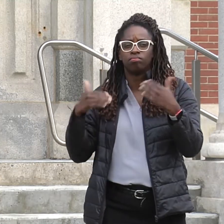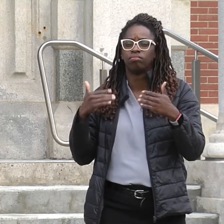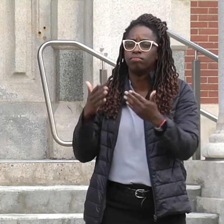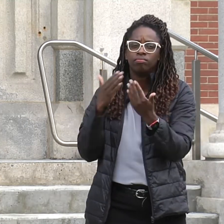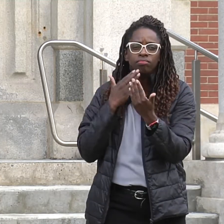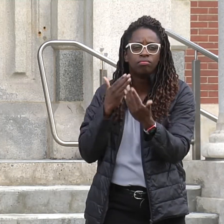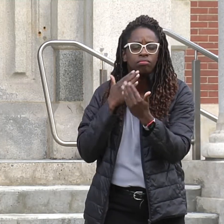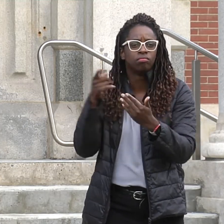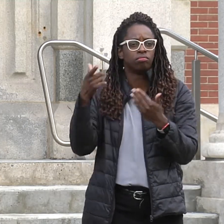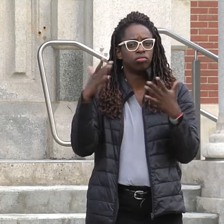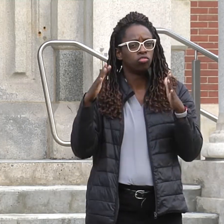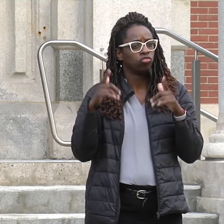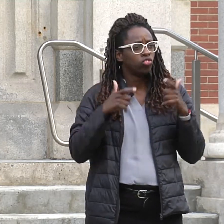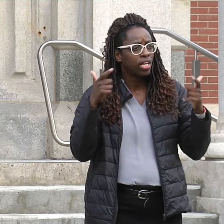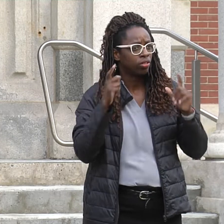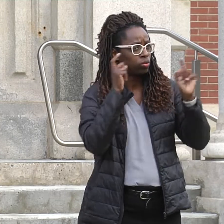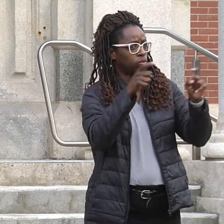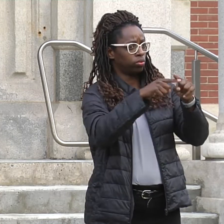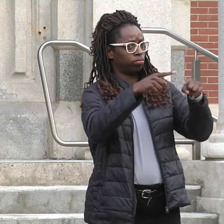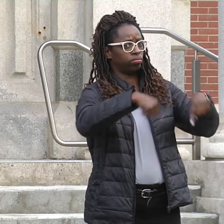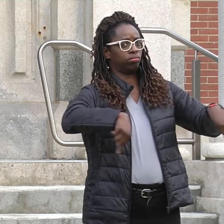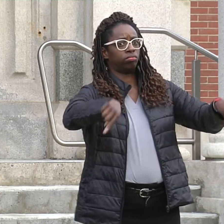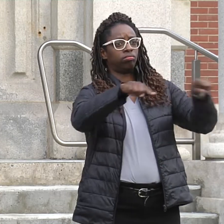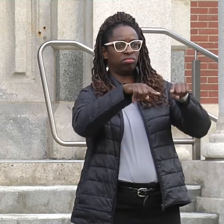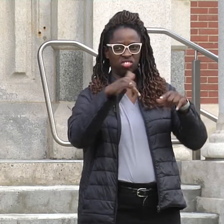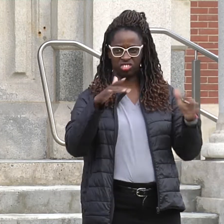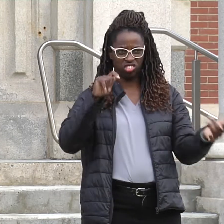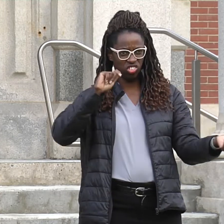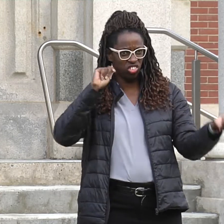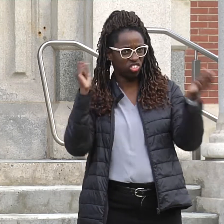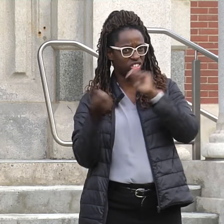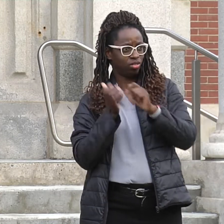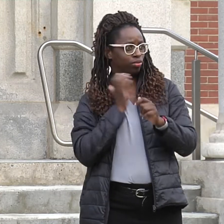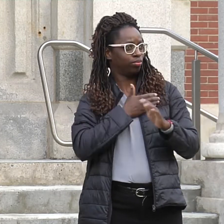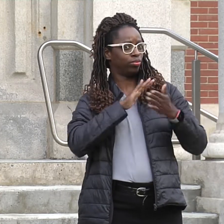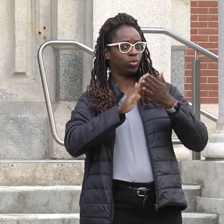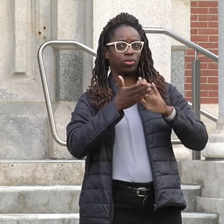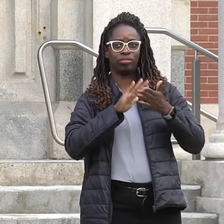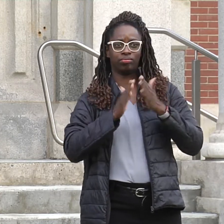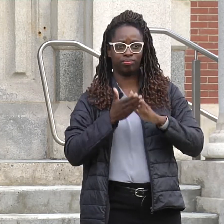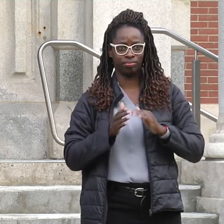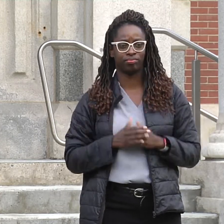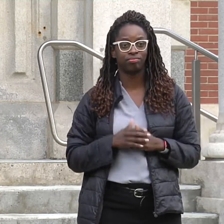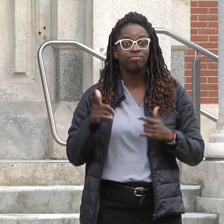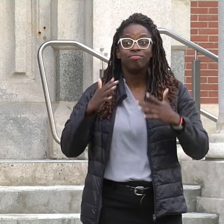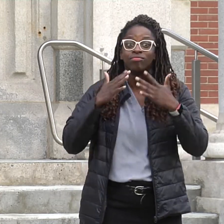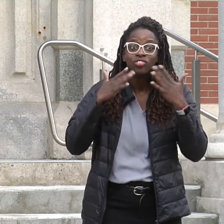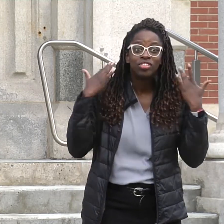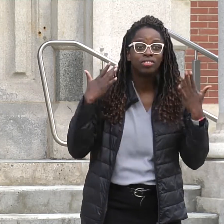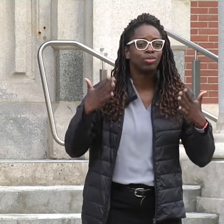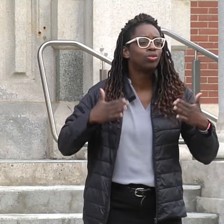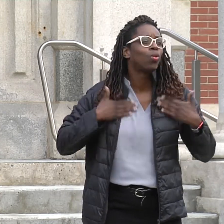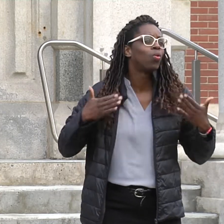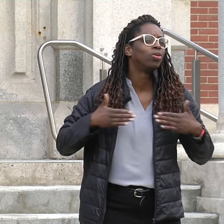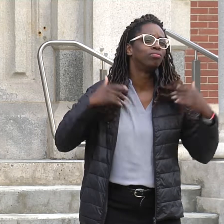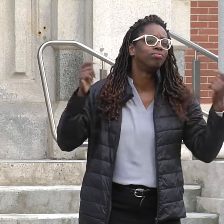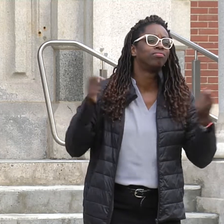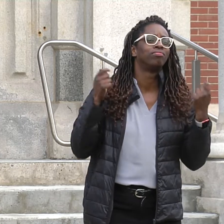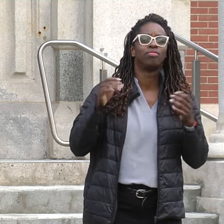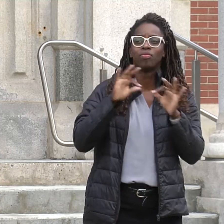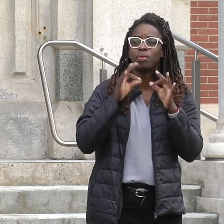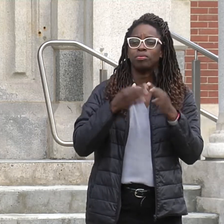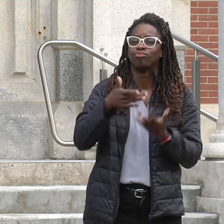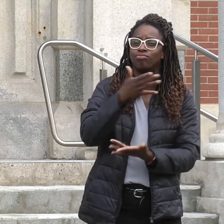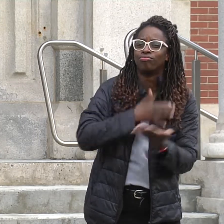truly transforming public space. It makes it more welcoming, more joyful. This is a place where families can gather, where we